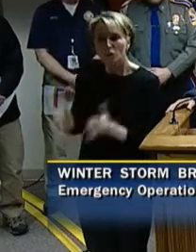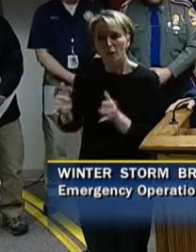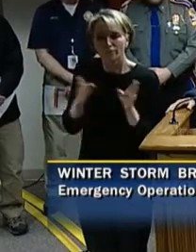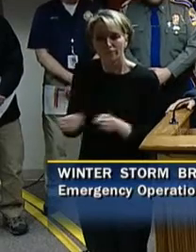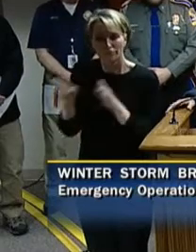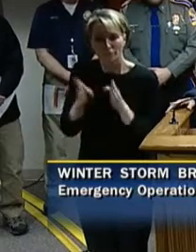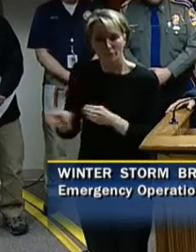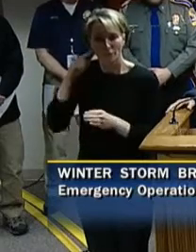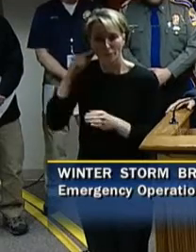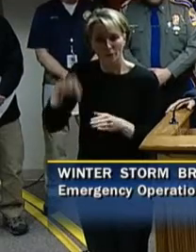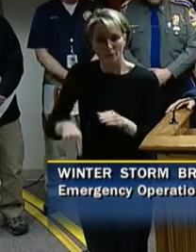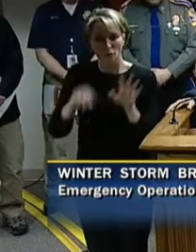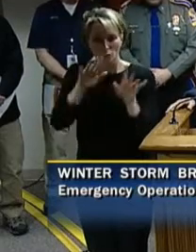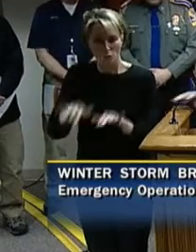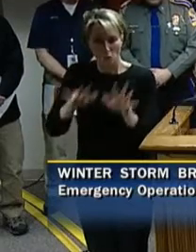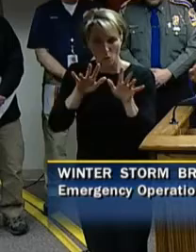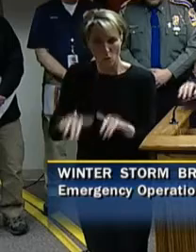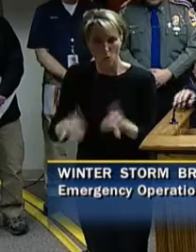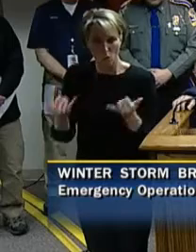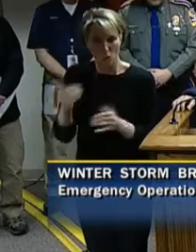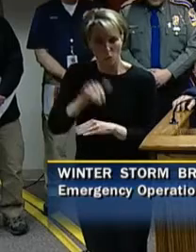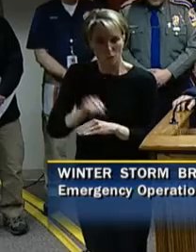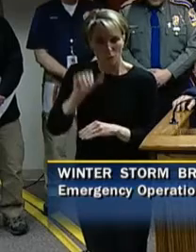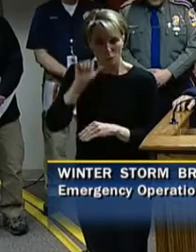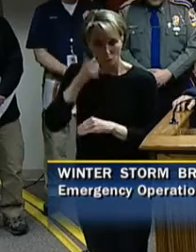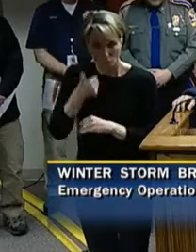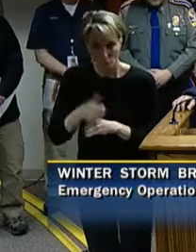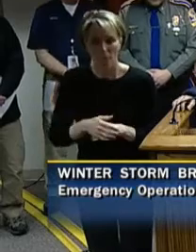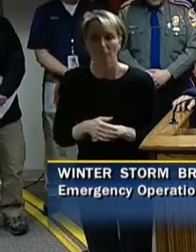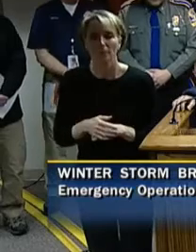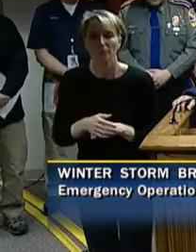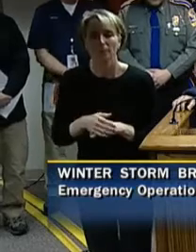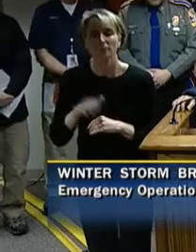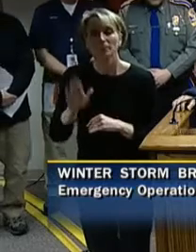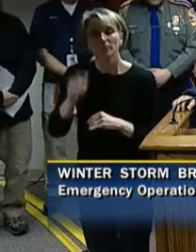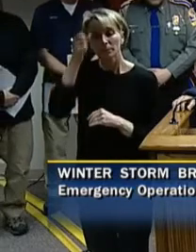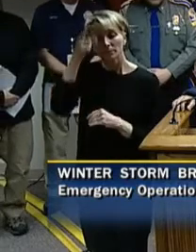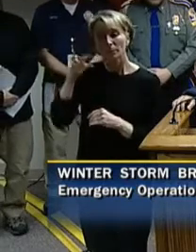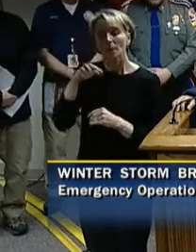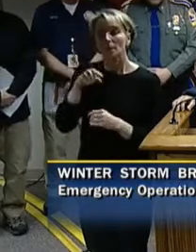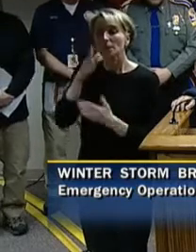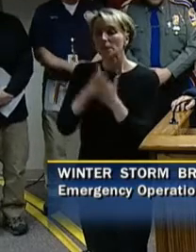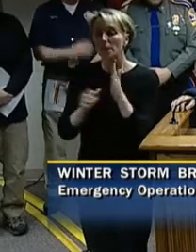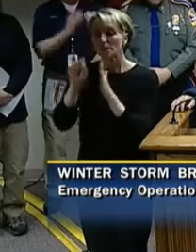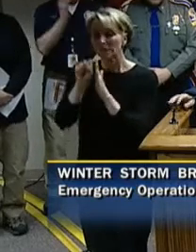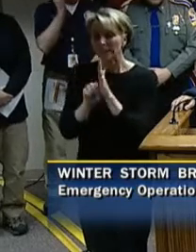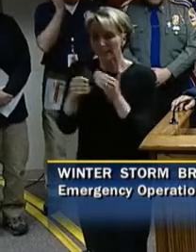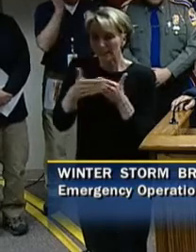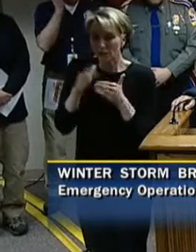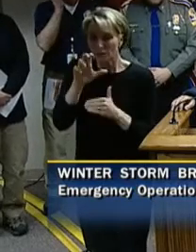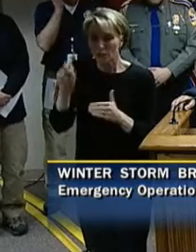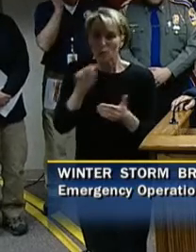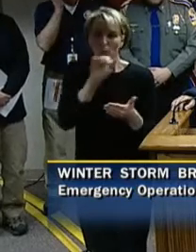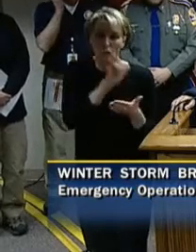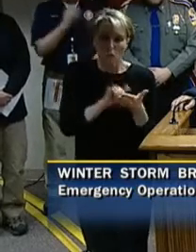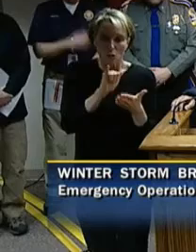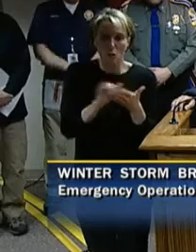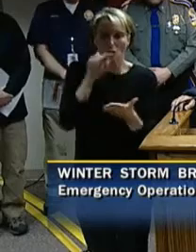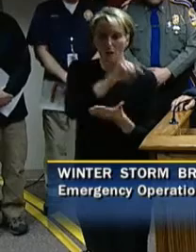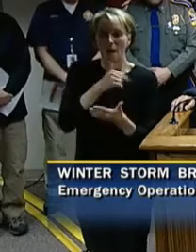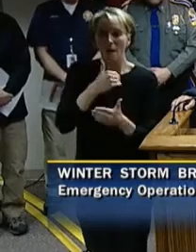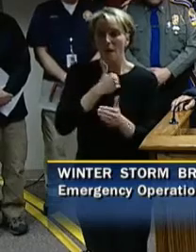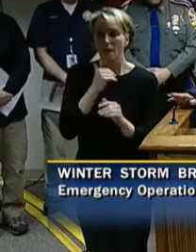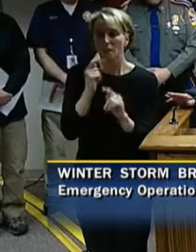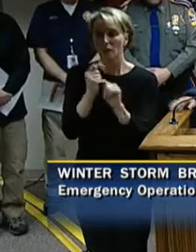this storm. Unlike some of our neighbors, there won't be a truck ban on our highways. It's not necessary given